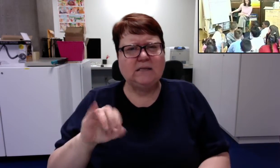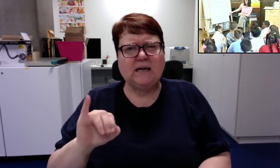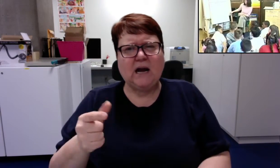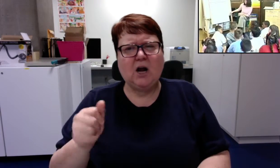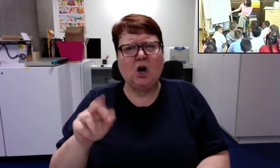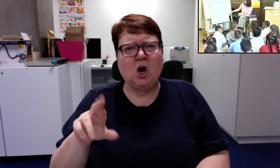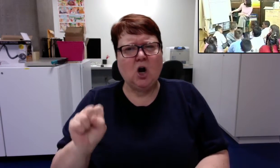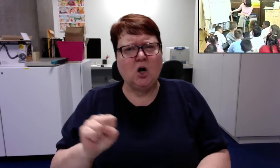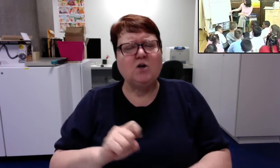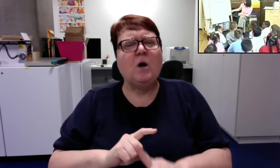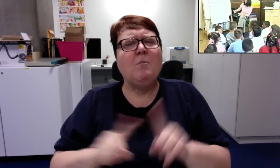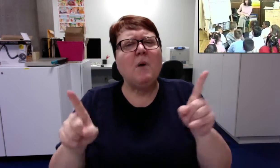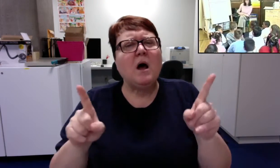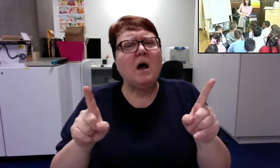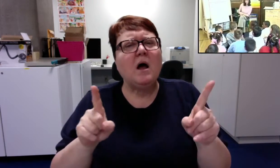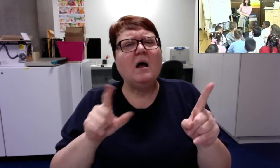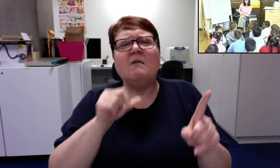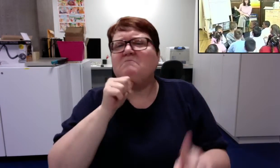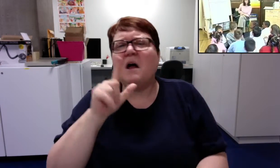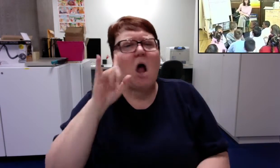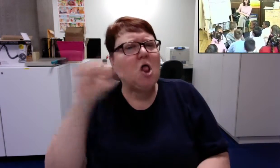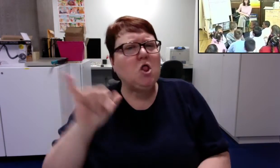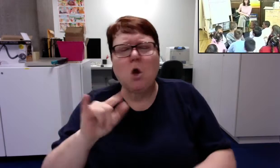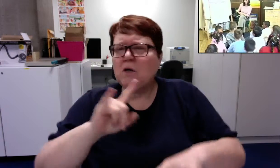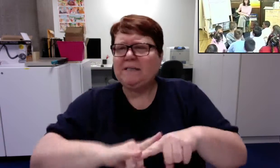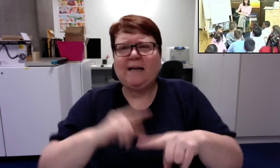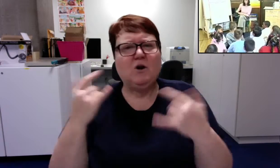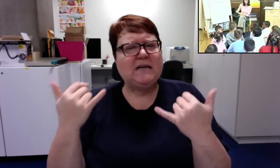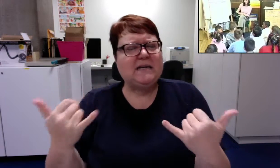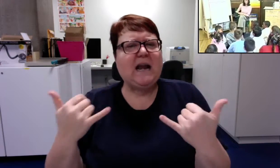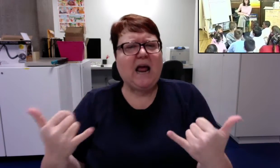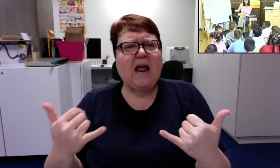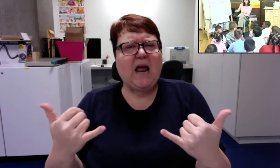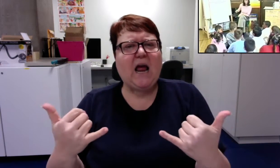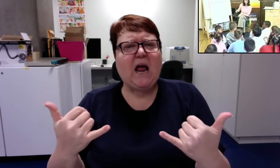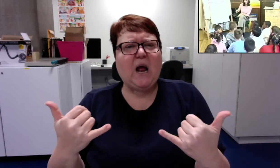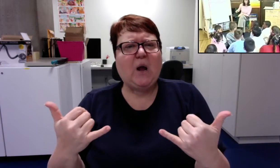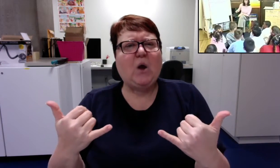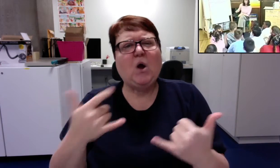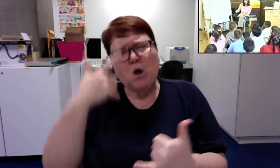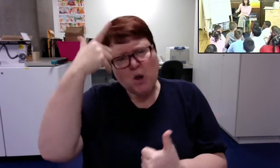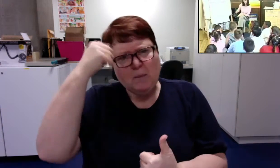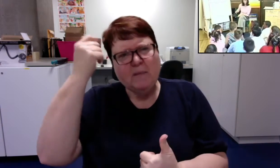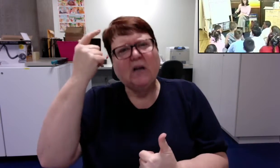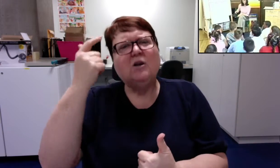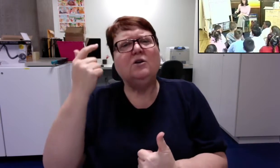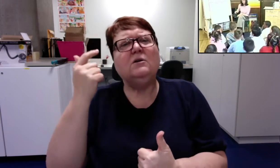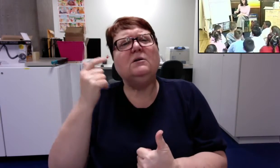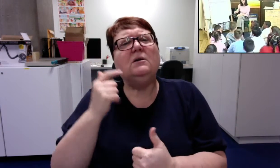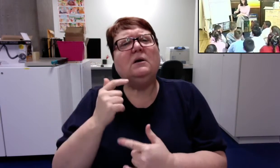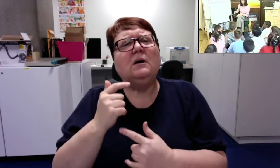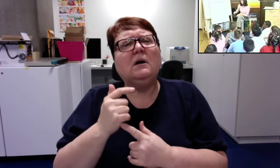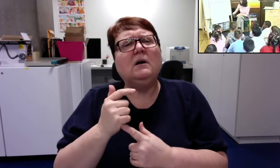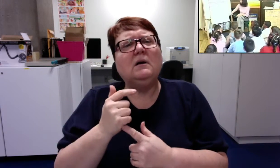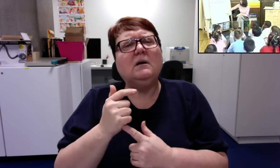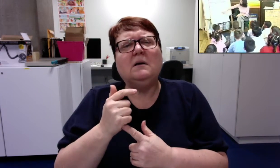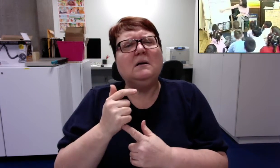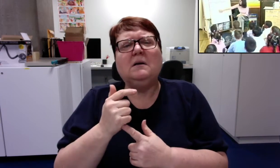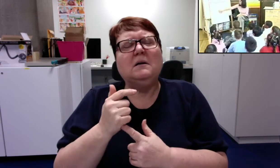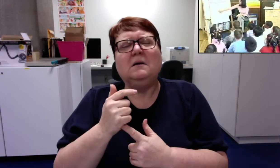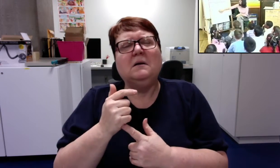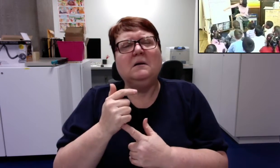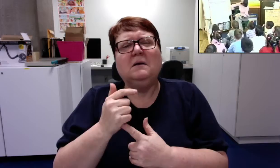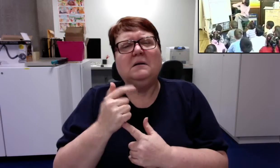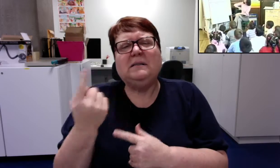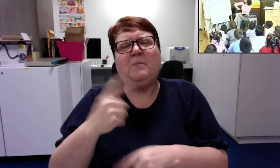cigars, but it's not. It doesn't look like cigarettes now. But they had cigars. They put fire on it just like cigarettes. Okay,